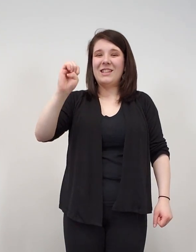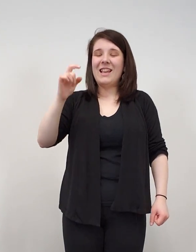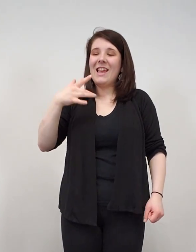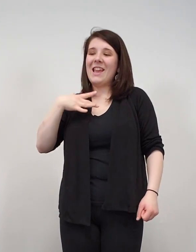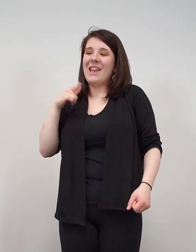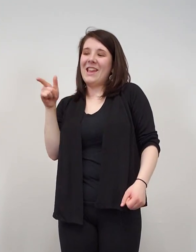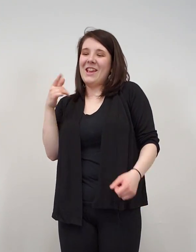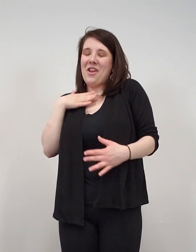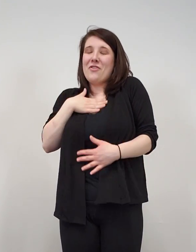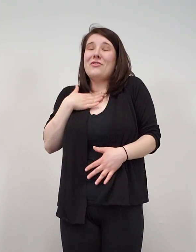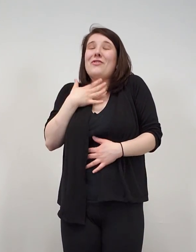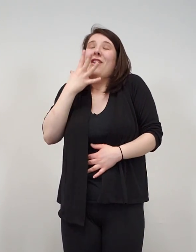sleeping,